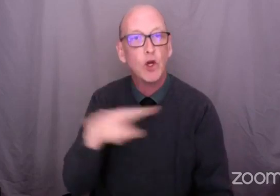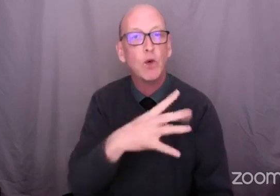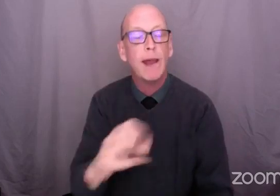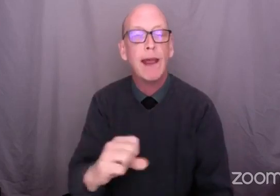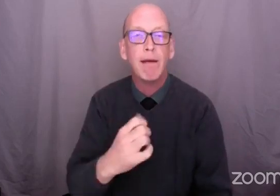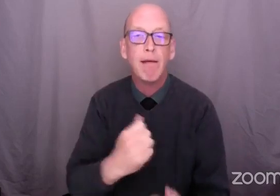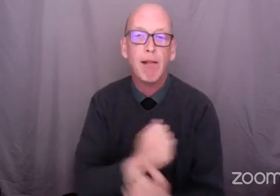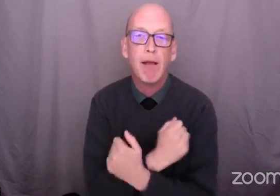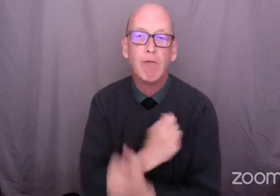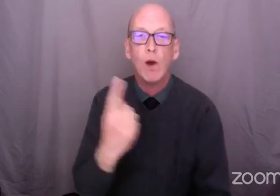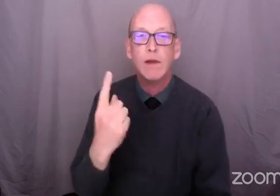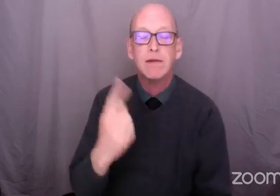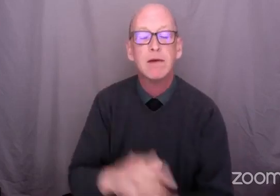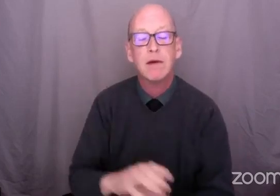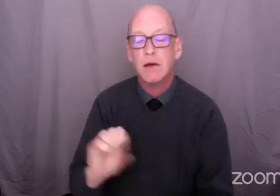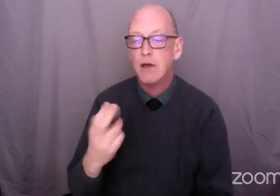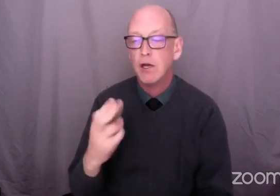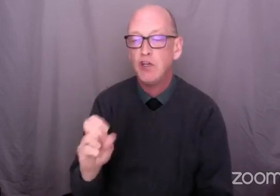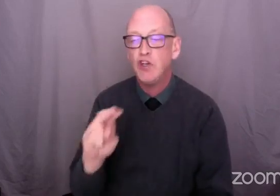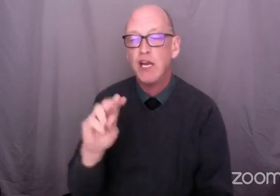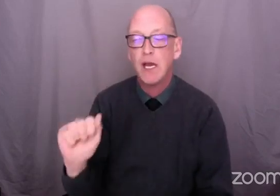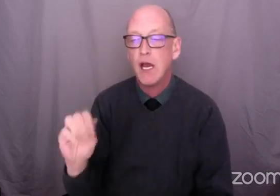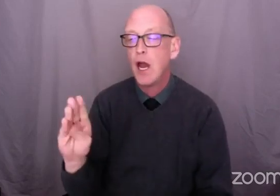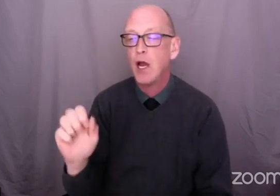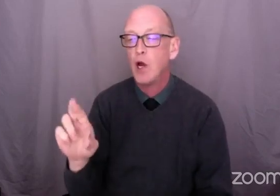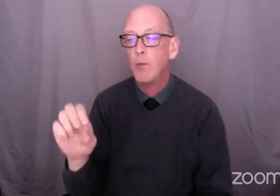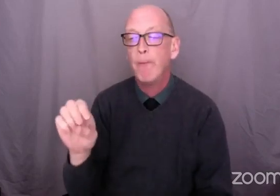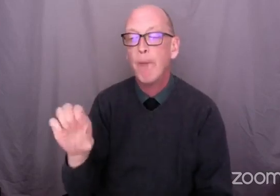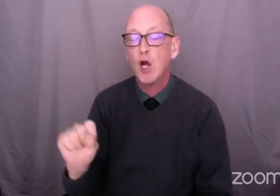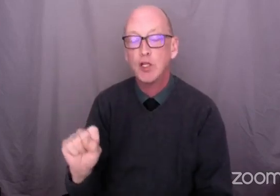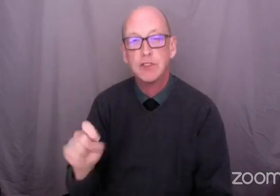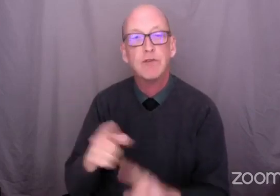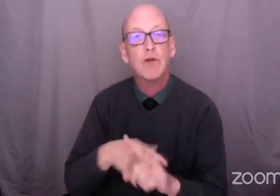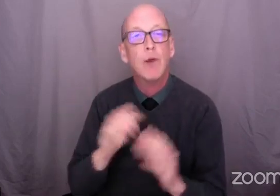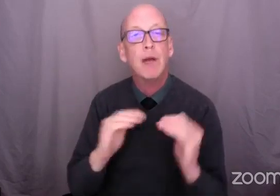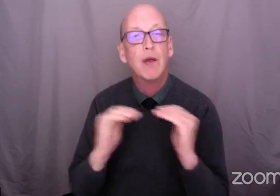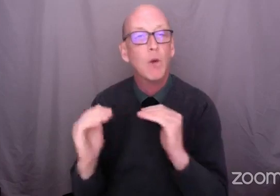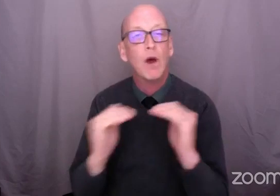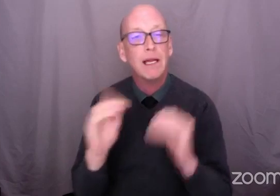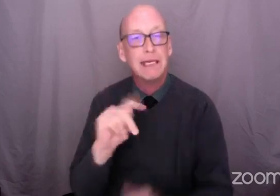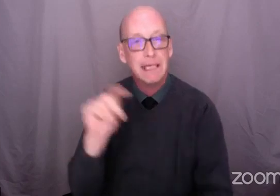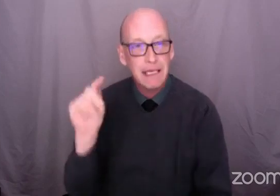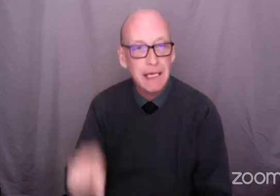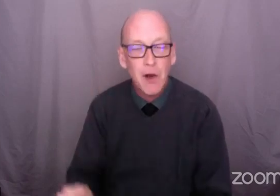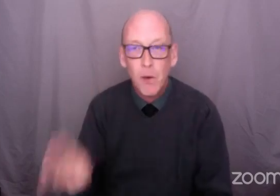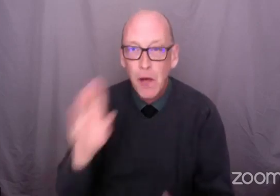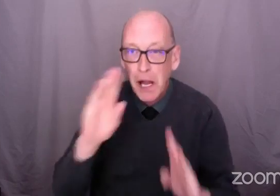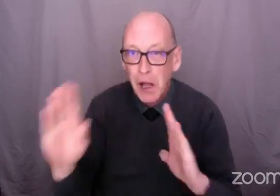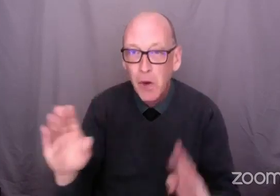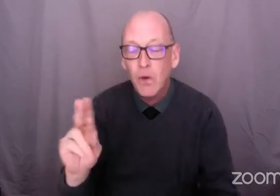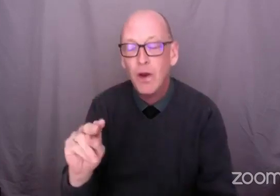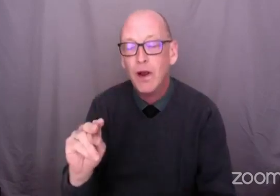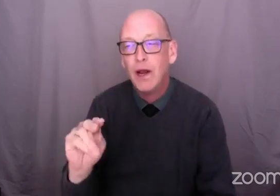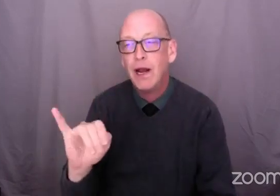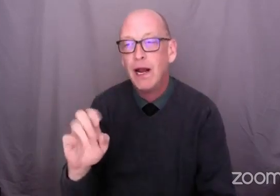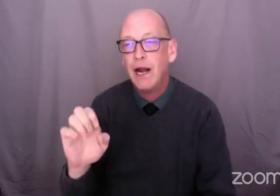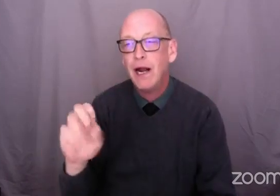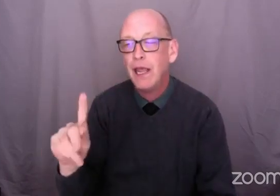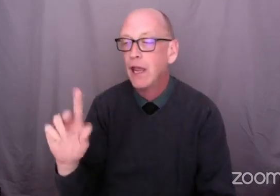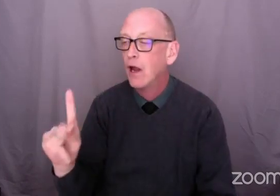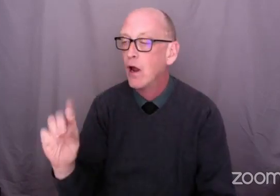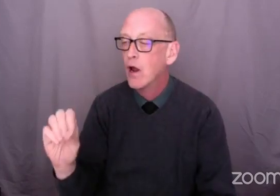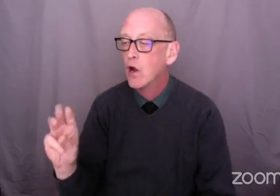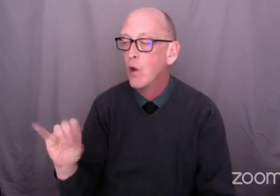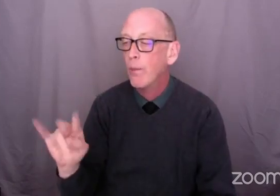us today, Sheena Barnes, the Executive Director from Equality Toledo. Hi, Sheena. We have Nick Comives, Toledo City